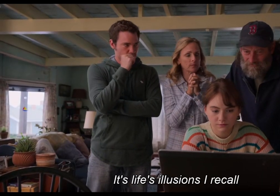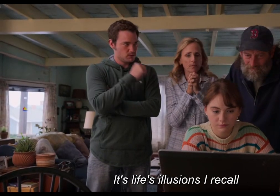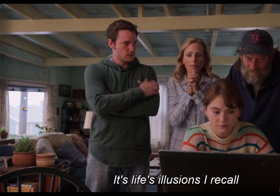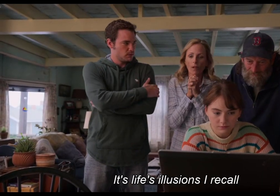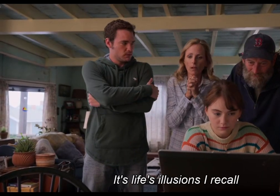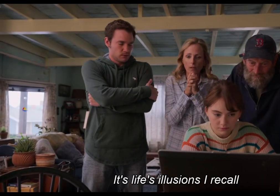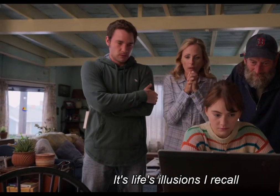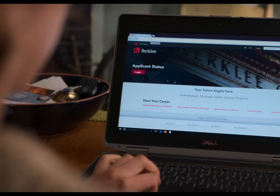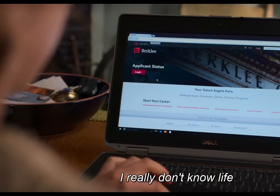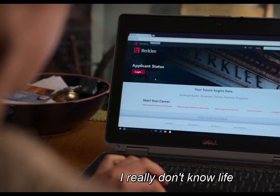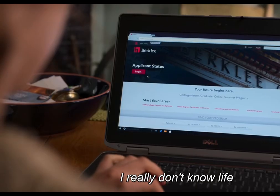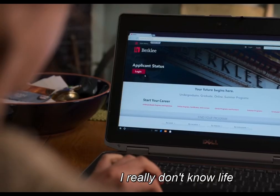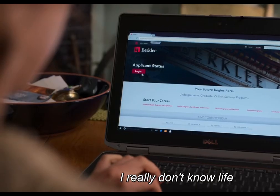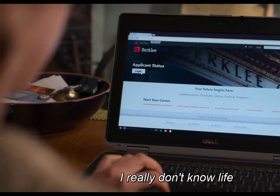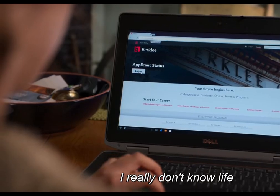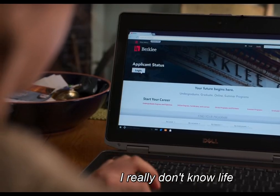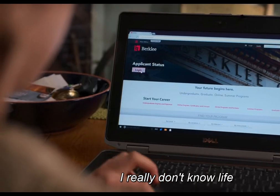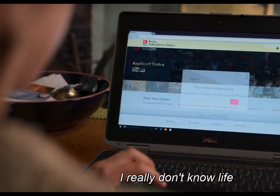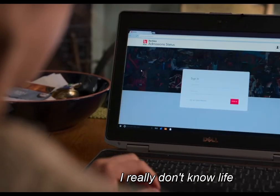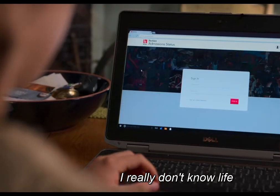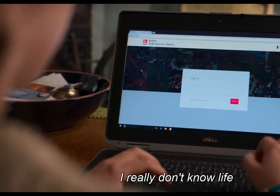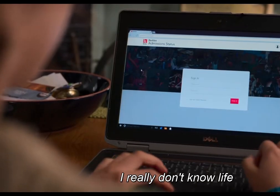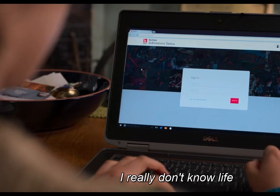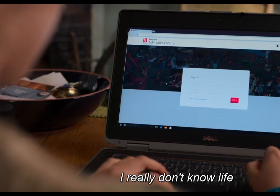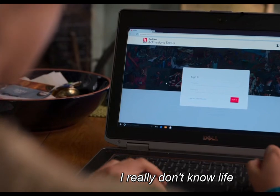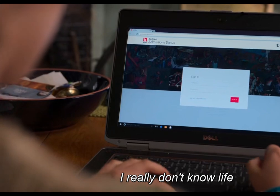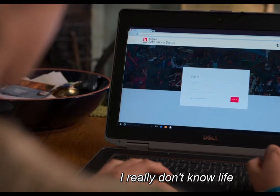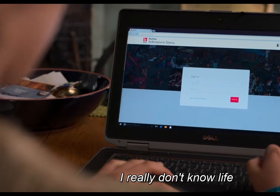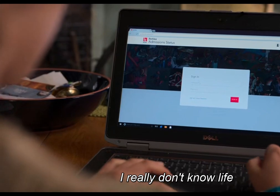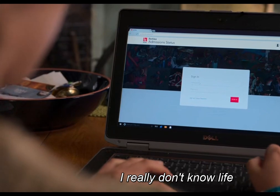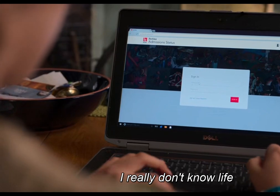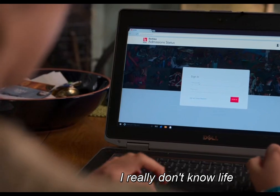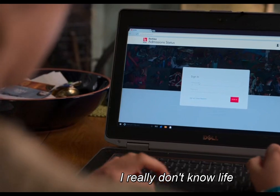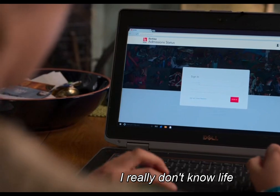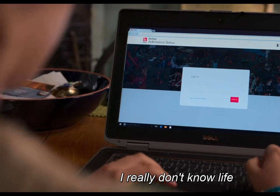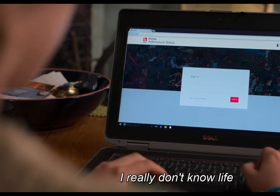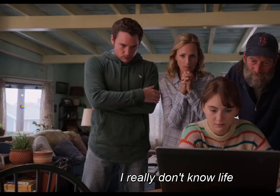I really don't know why